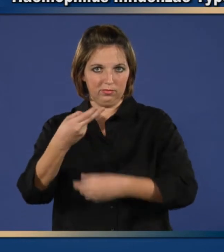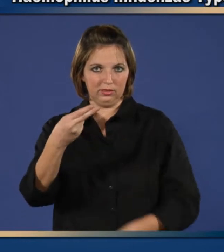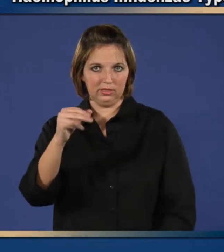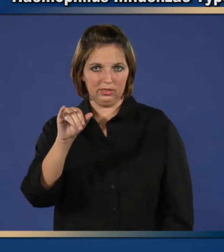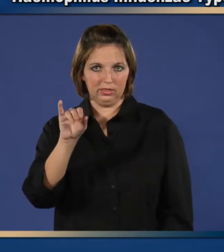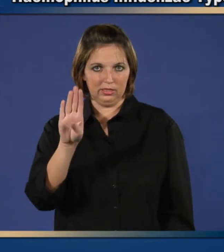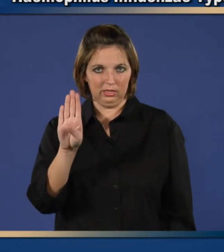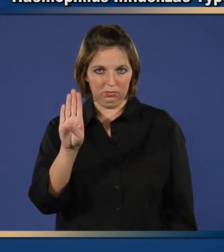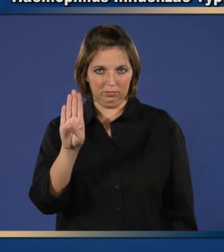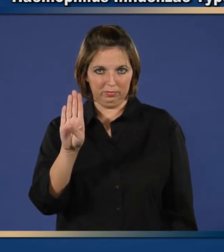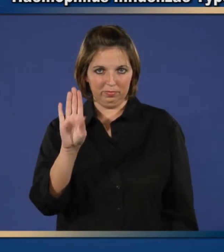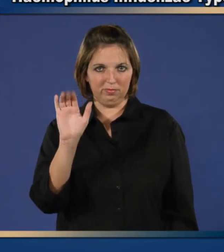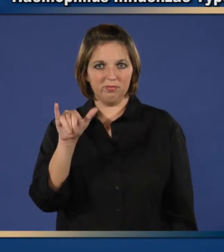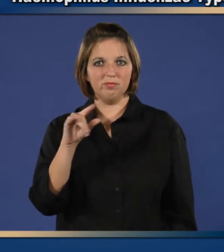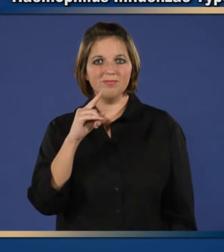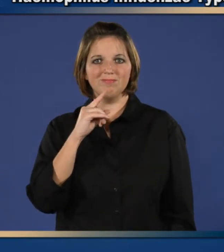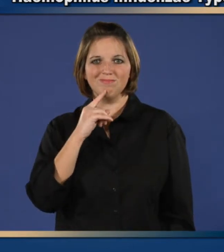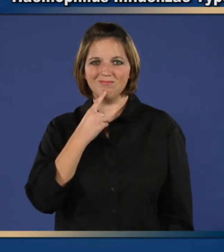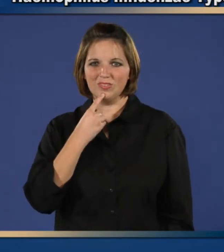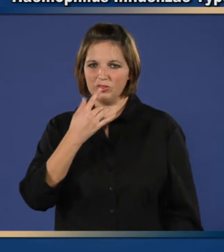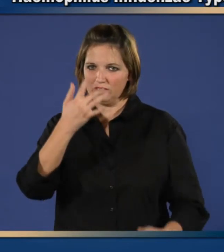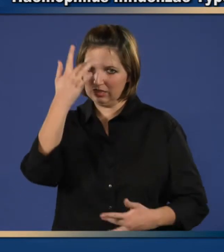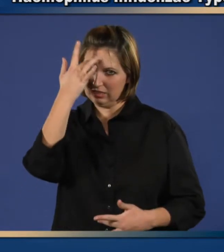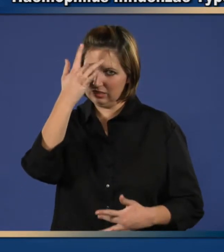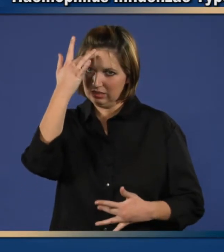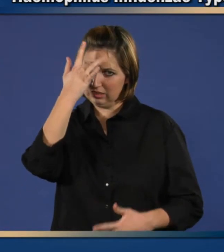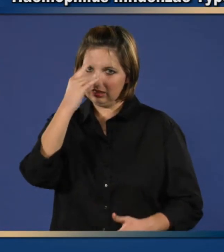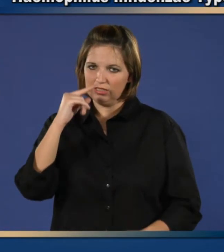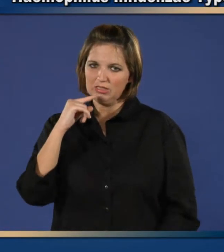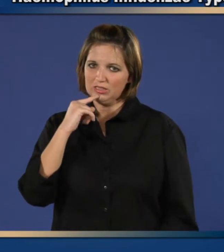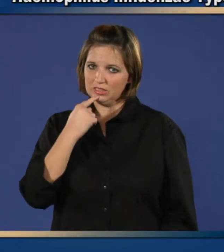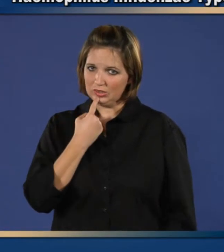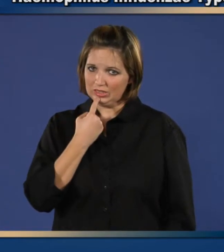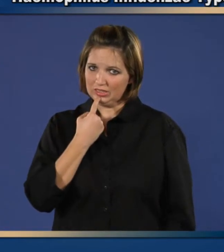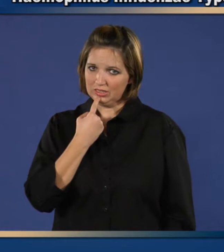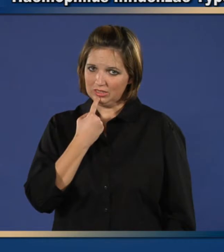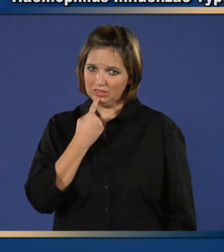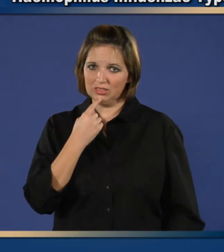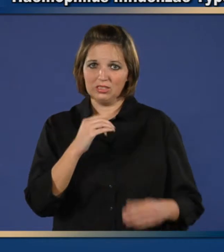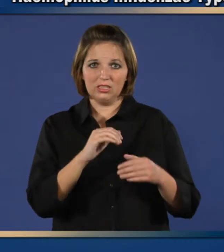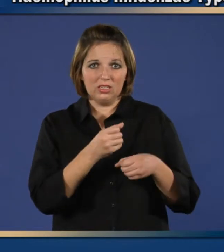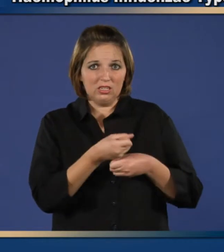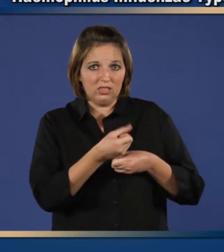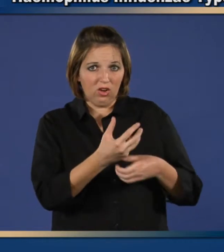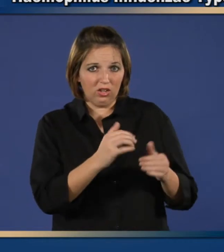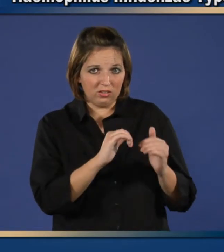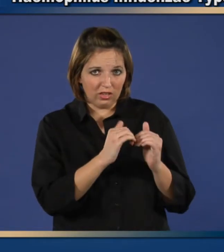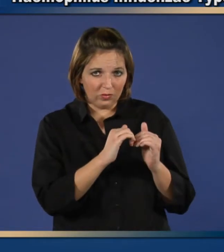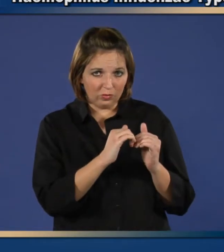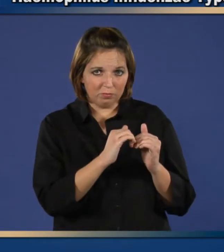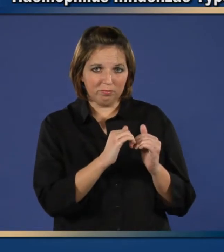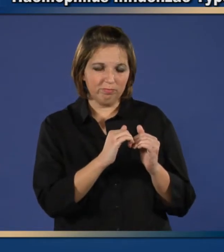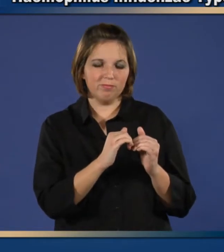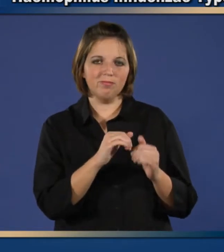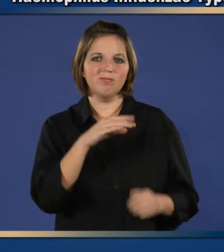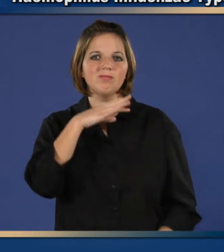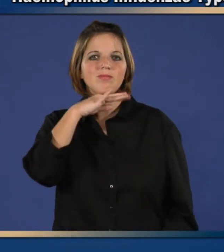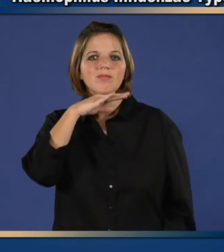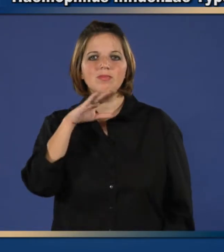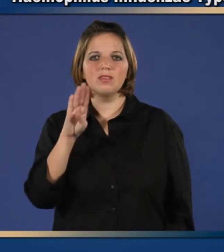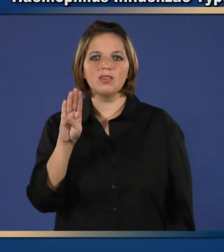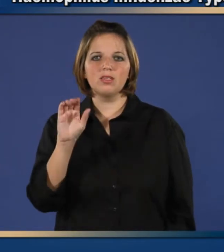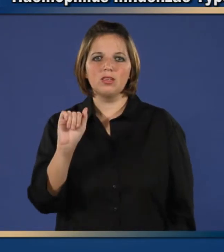is a serious disease caused by a bacteria. It usually strikes children under 5 years